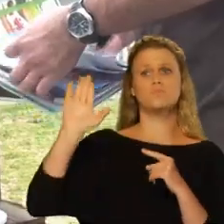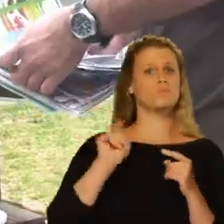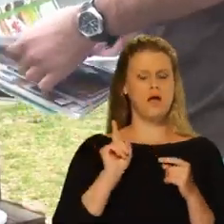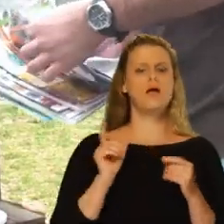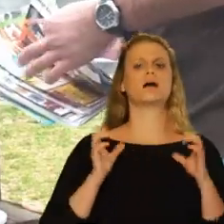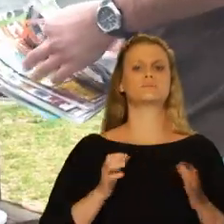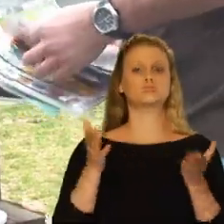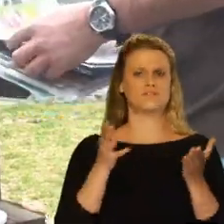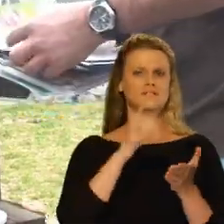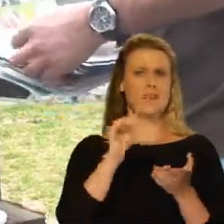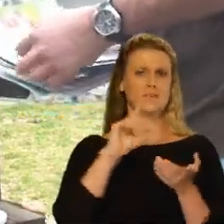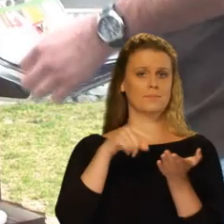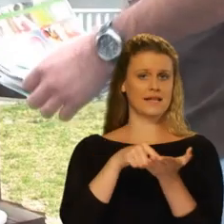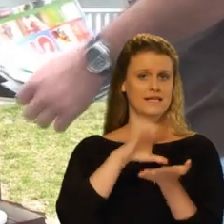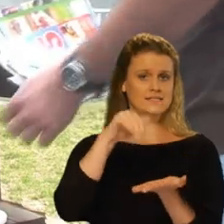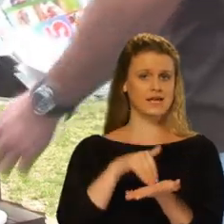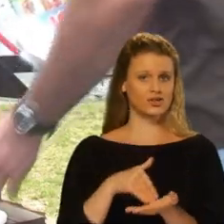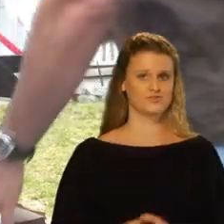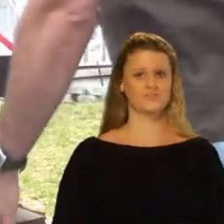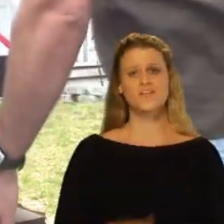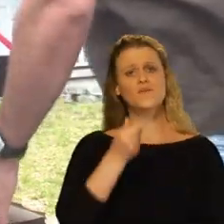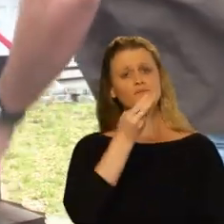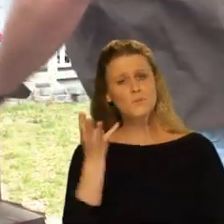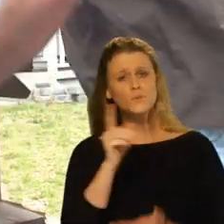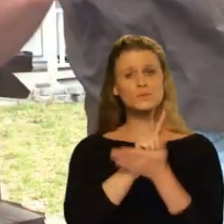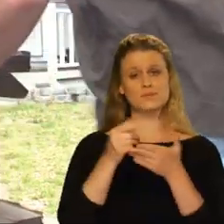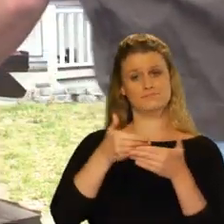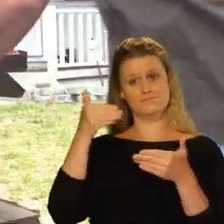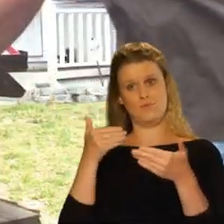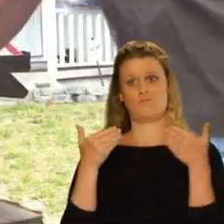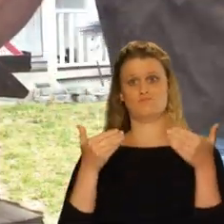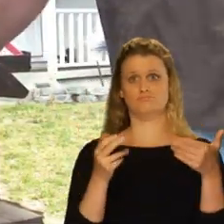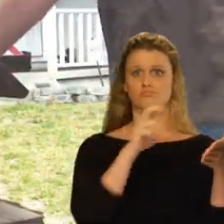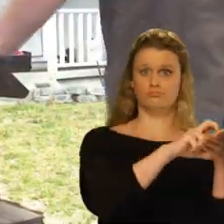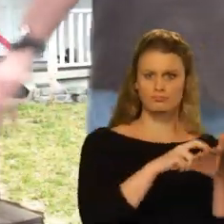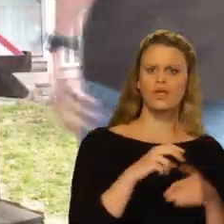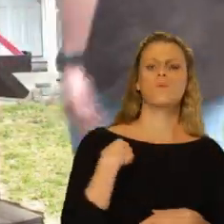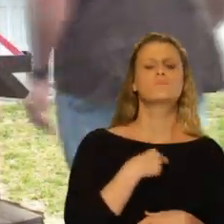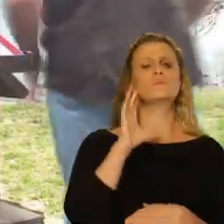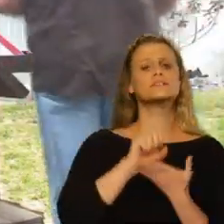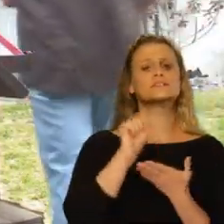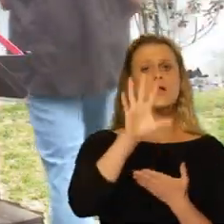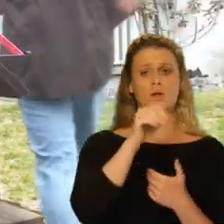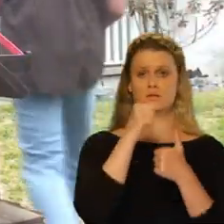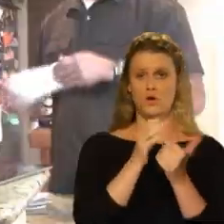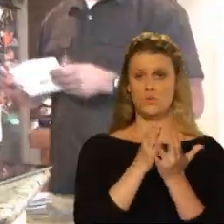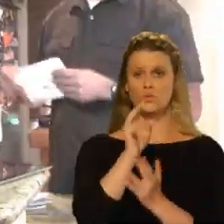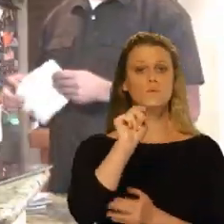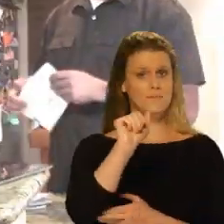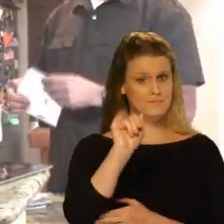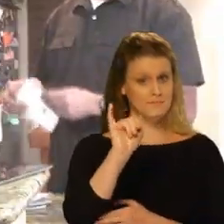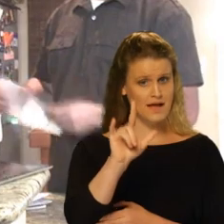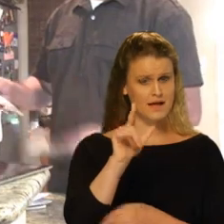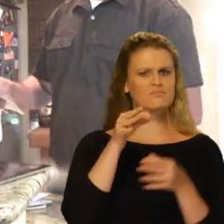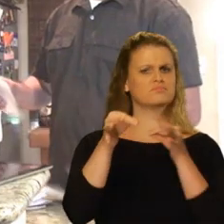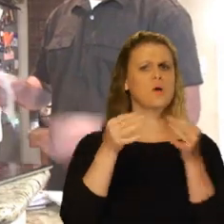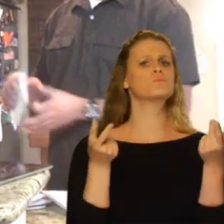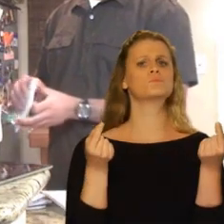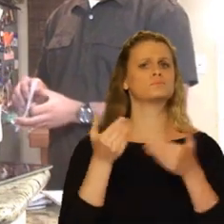few weeks prior to your upgrade, we will send you a letter by mail explaining the process. The letter will inform you approximately